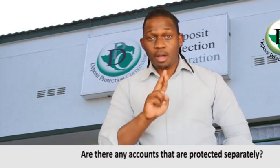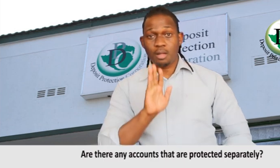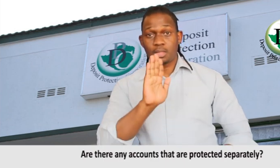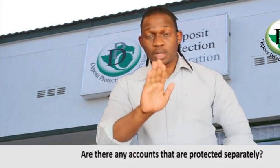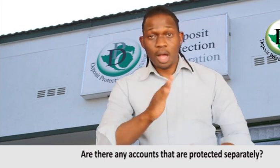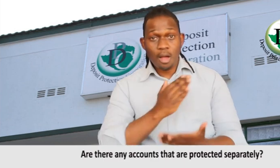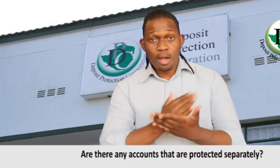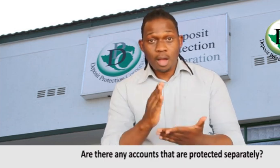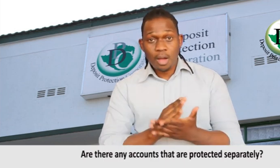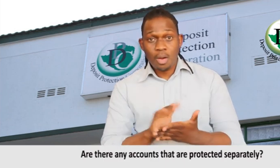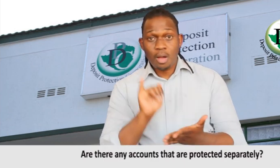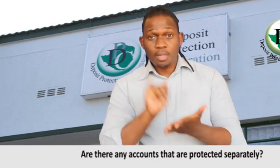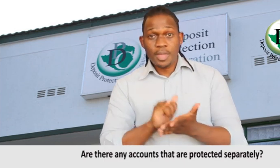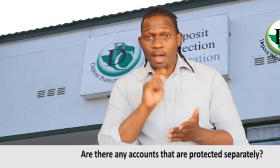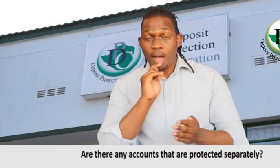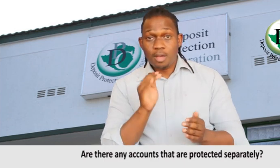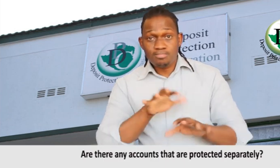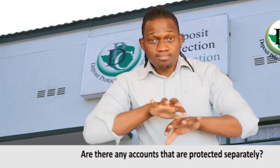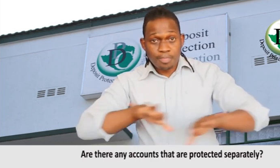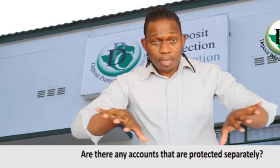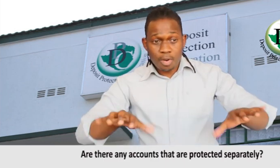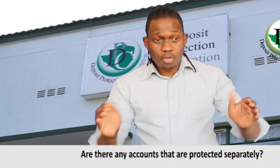Are there any accounts that are protected separately?